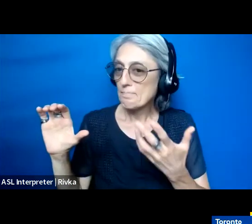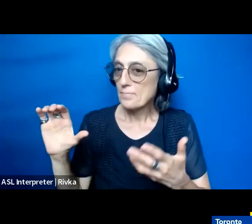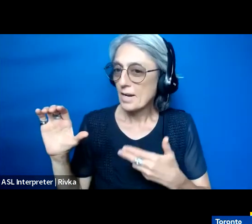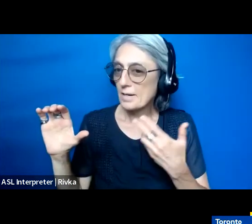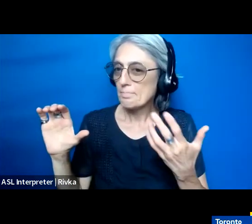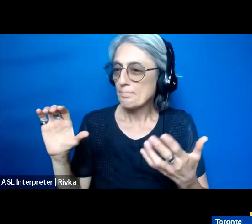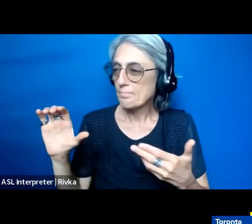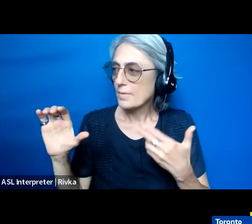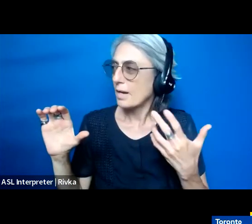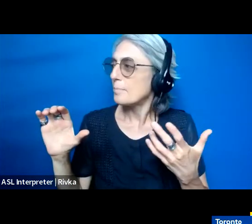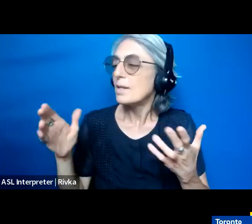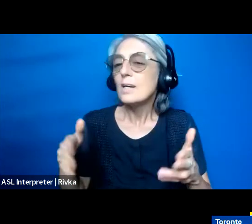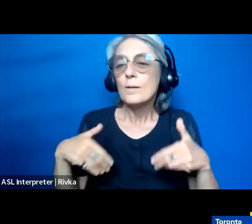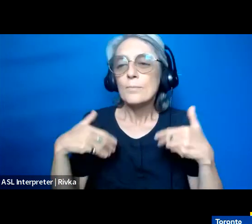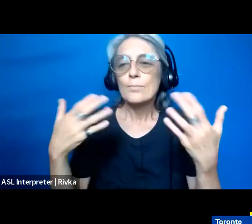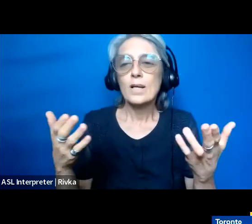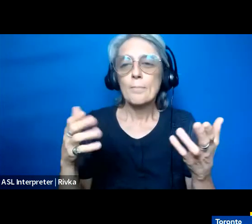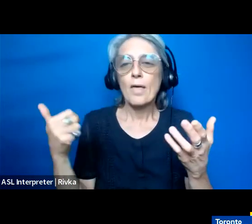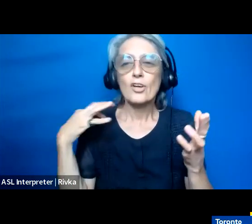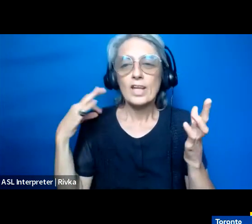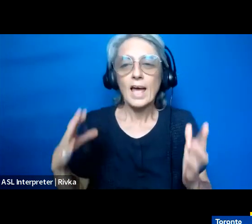But